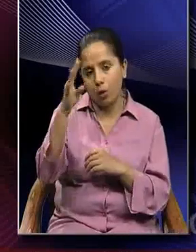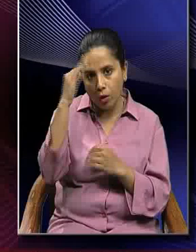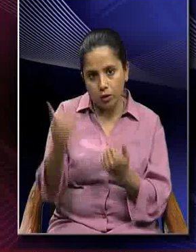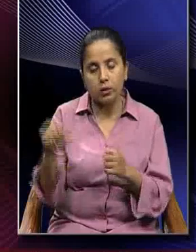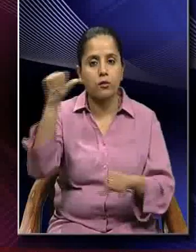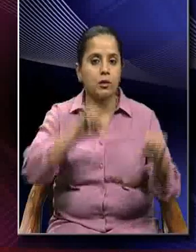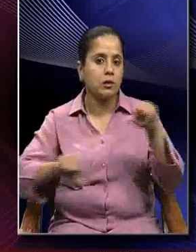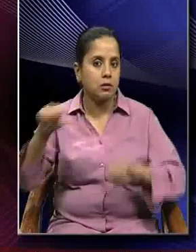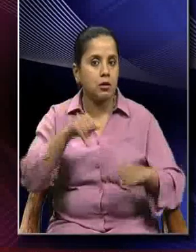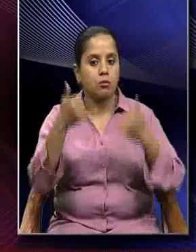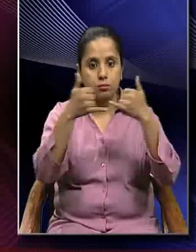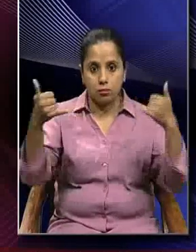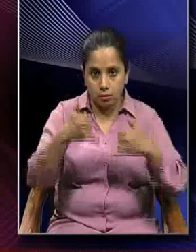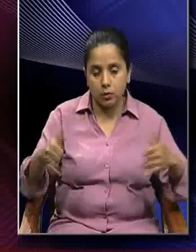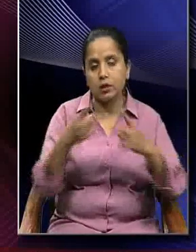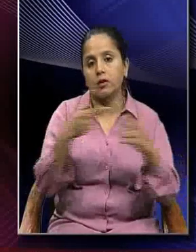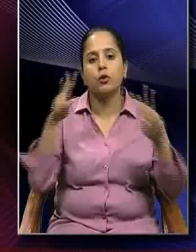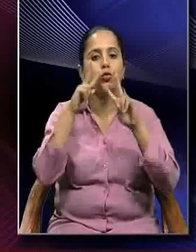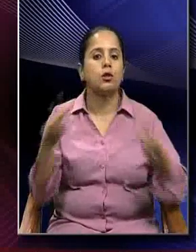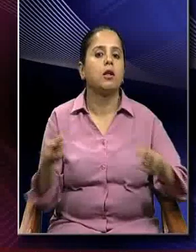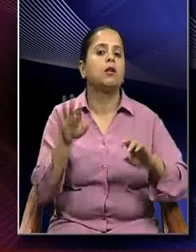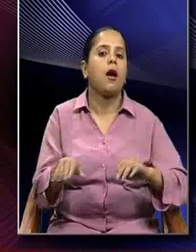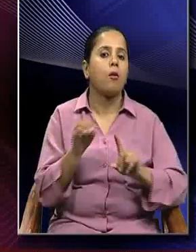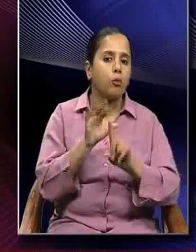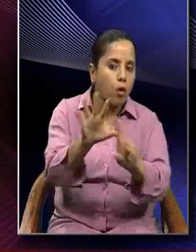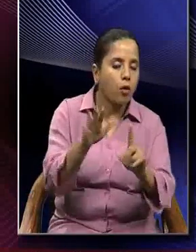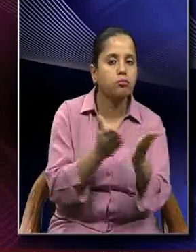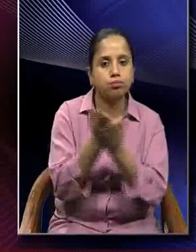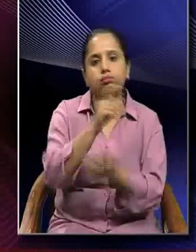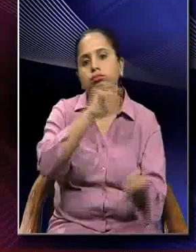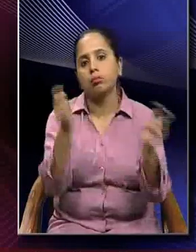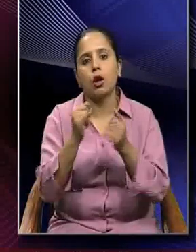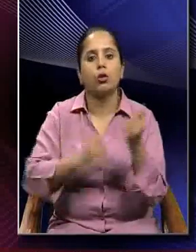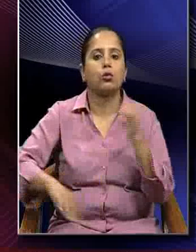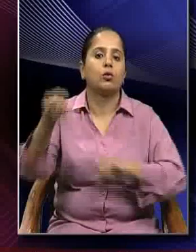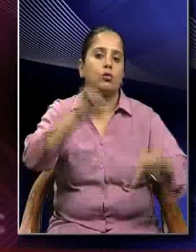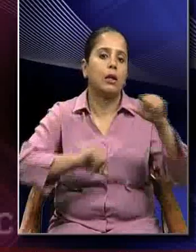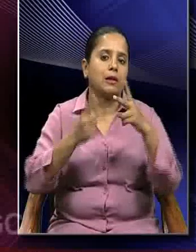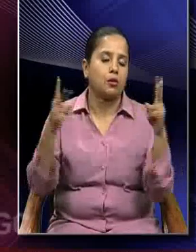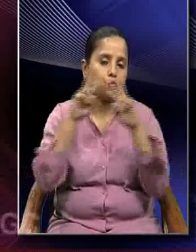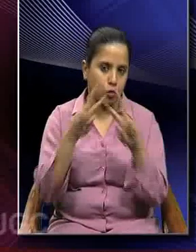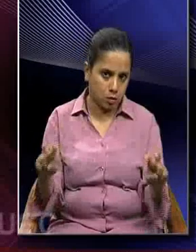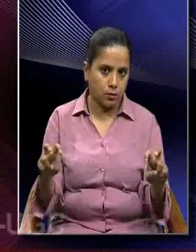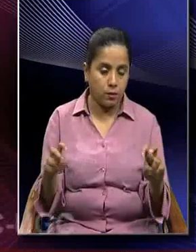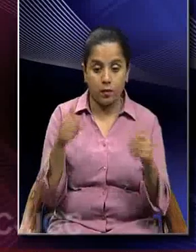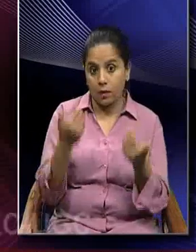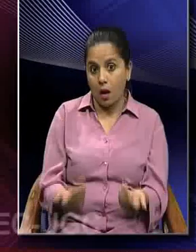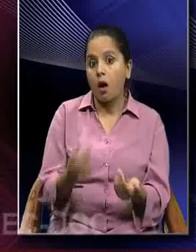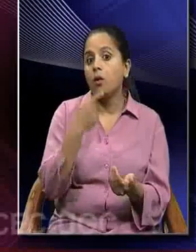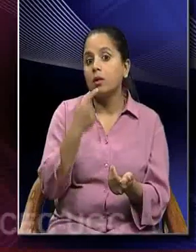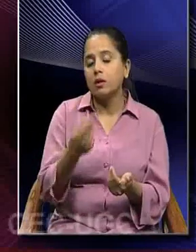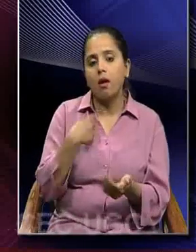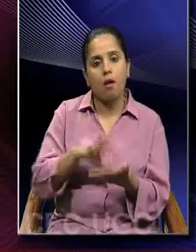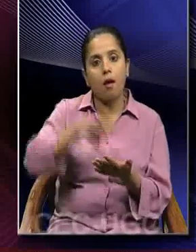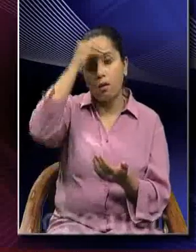science underlying various research approaches or paradigms in social science research. Here, we learned